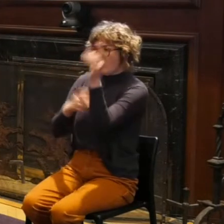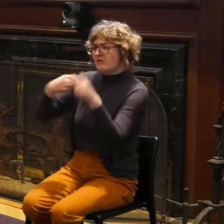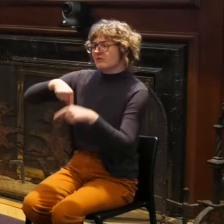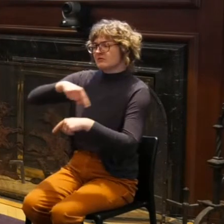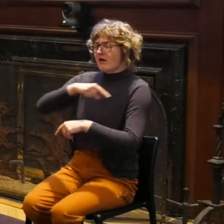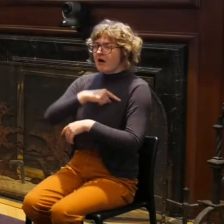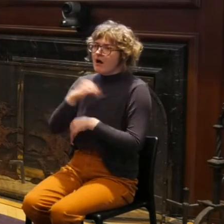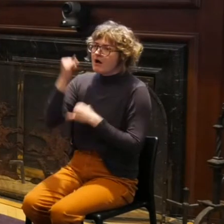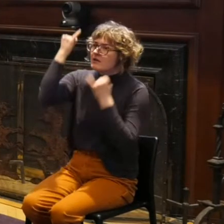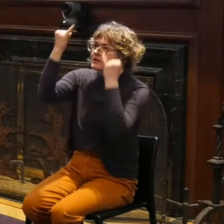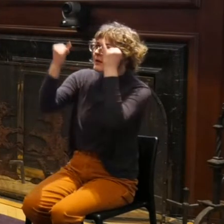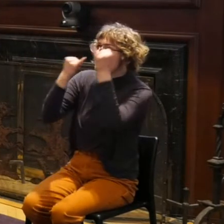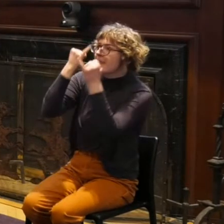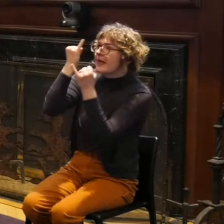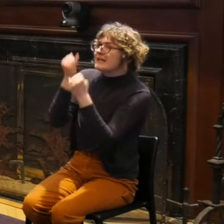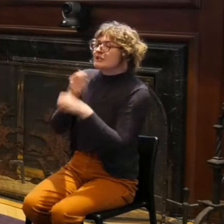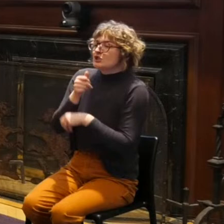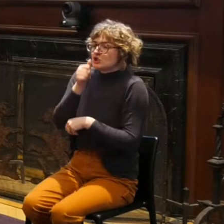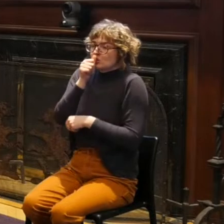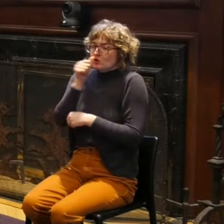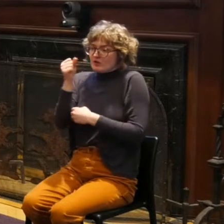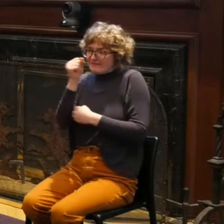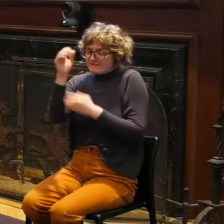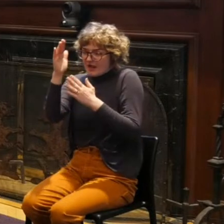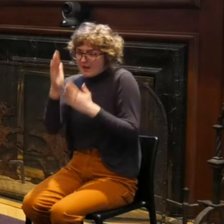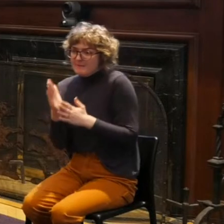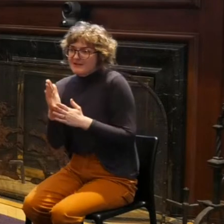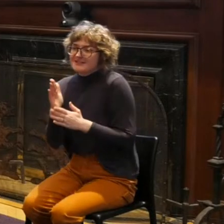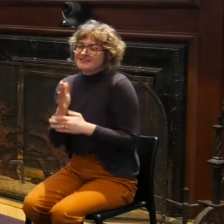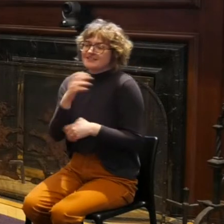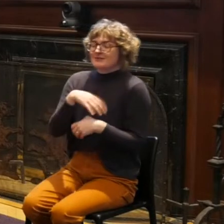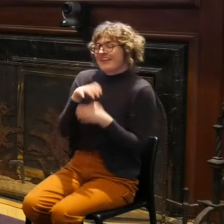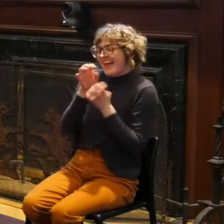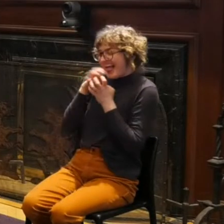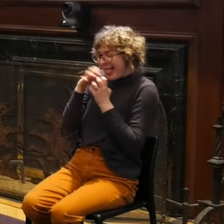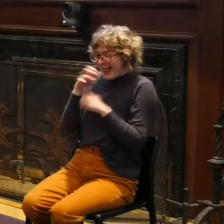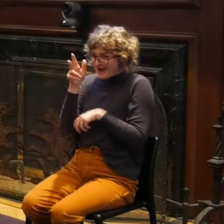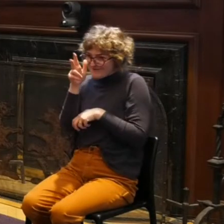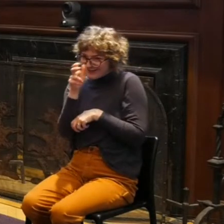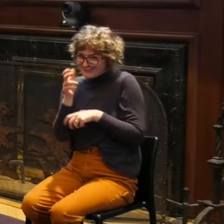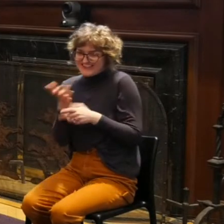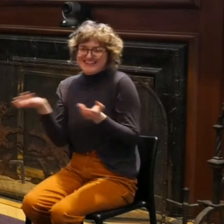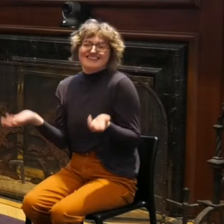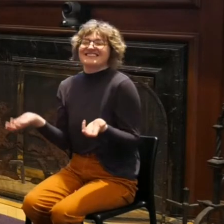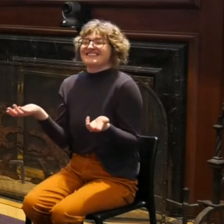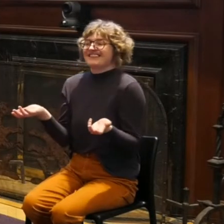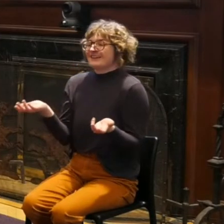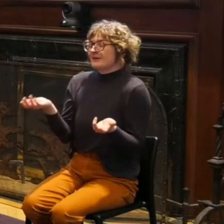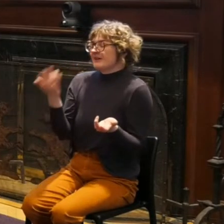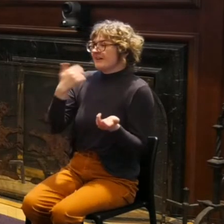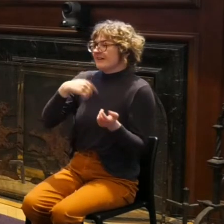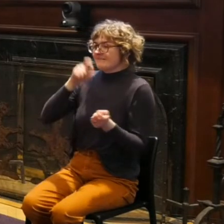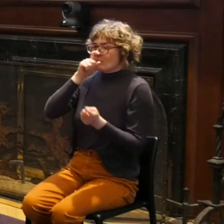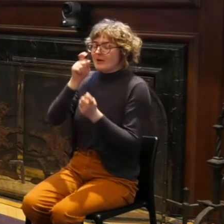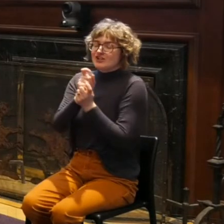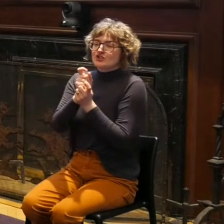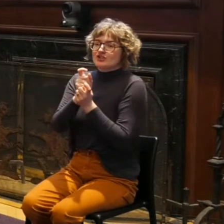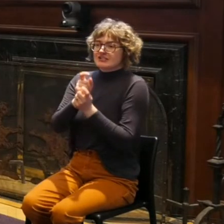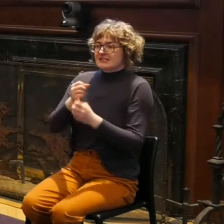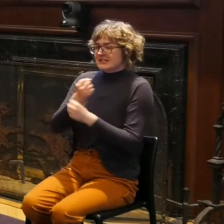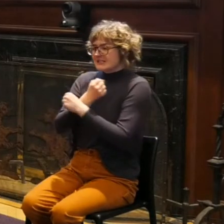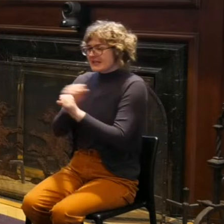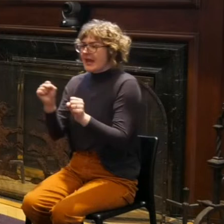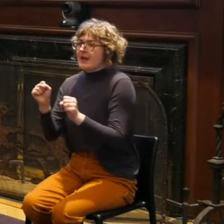imaginative, secretly feminist, secretly cackling witches, fomenting escapes and